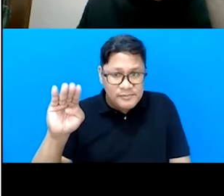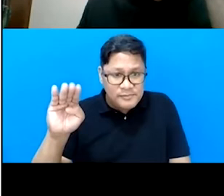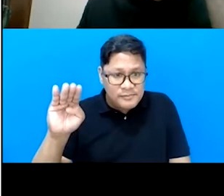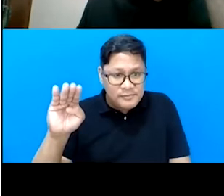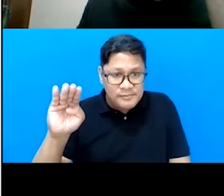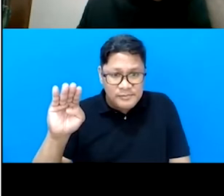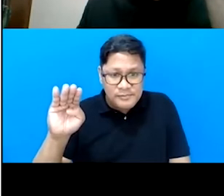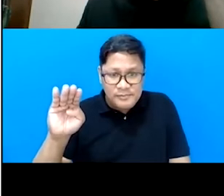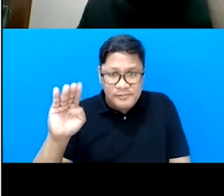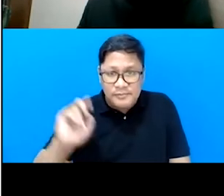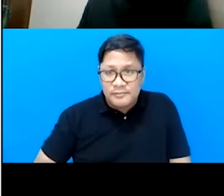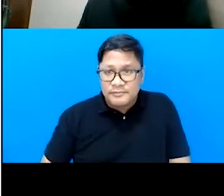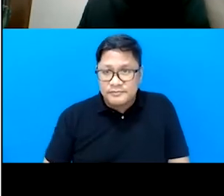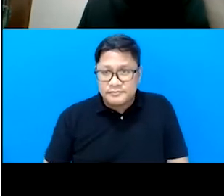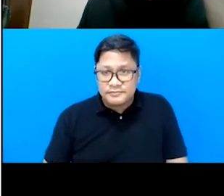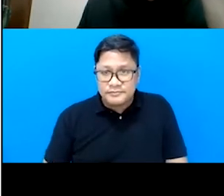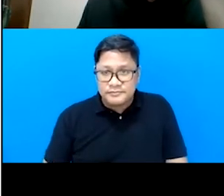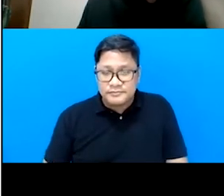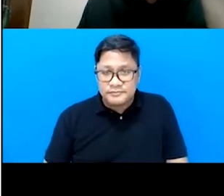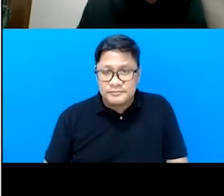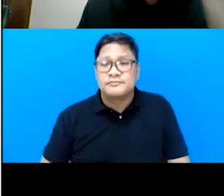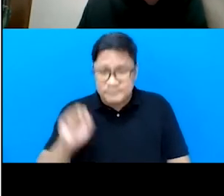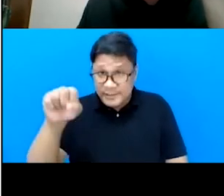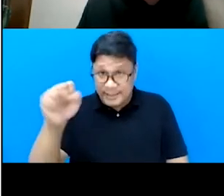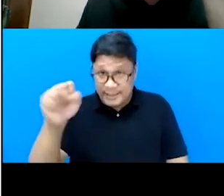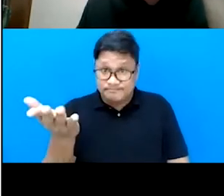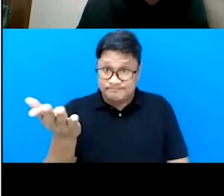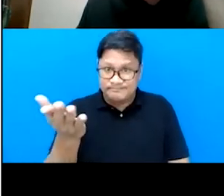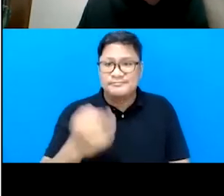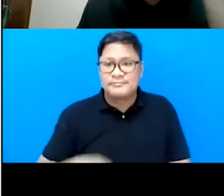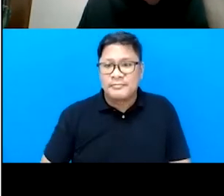One question, sir. This is Shaq. yes.